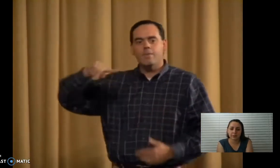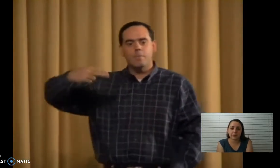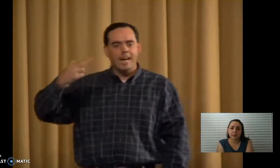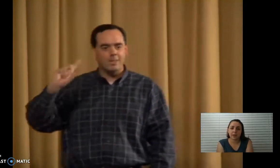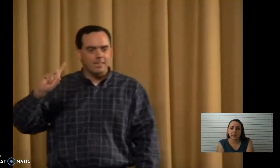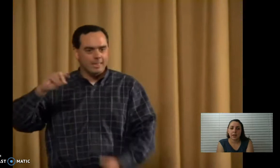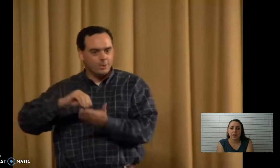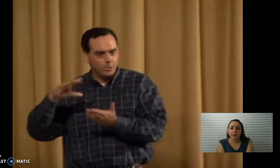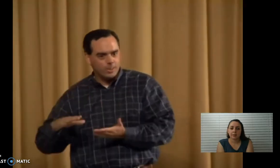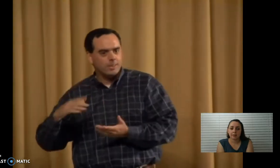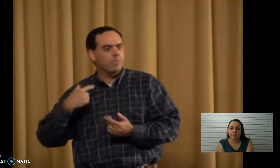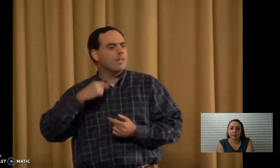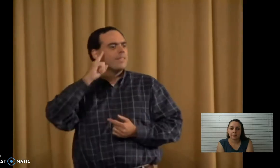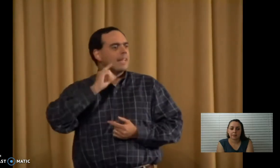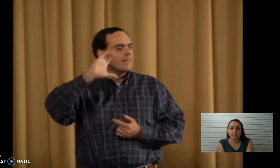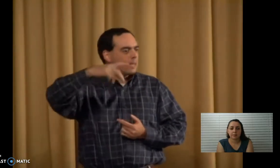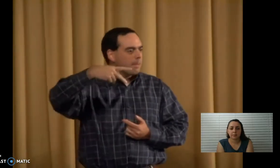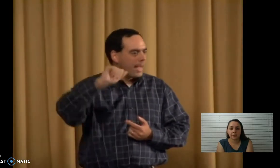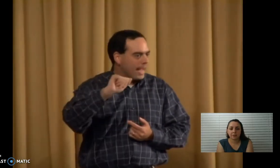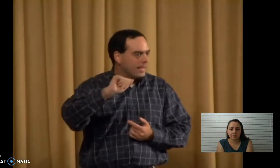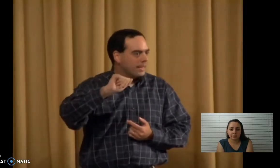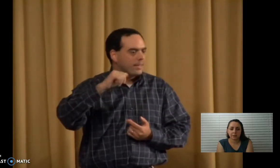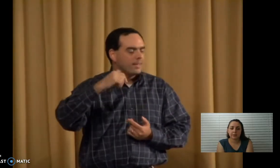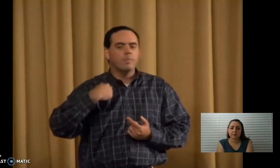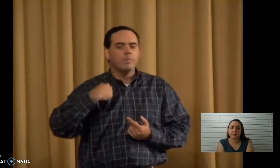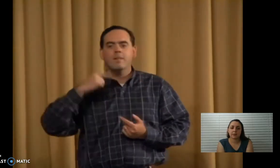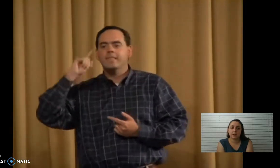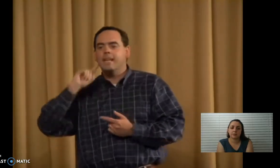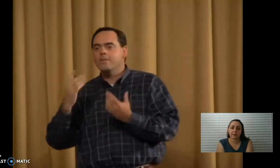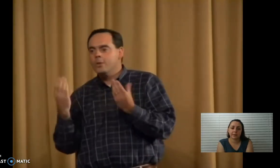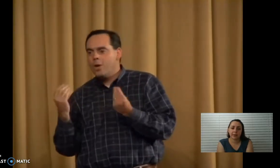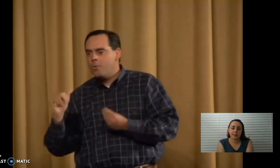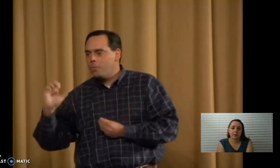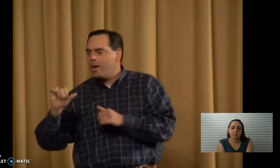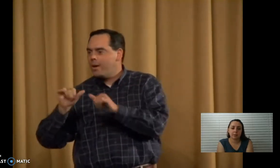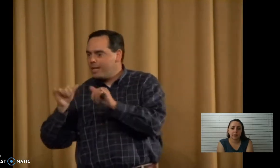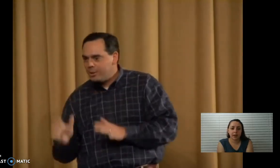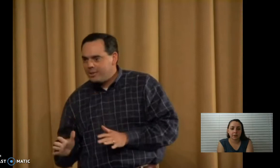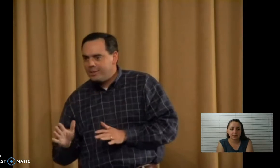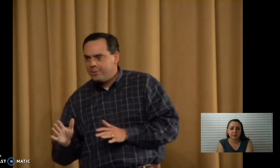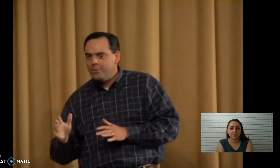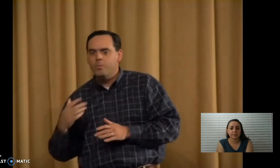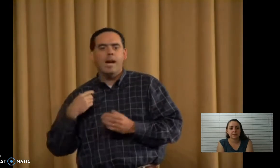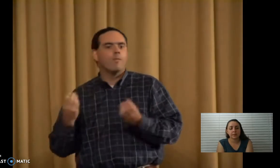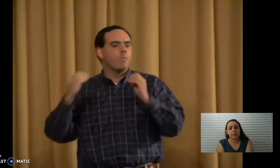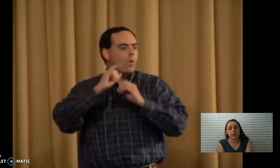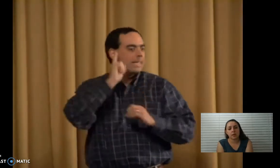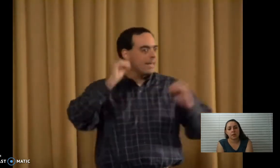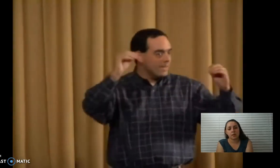lawyers, deaf PhD students, deaf certified public accountants,